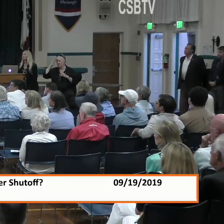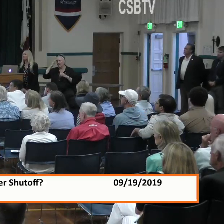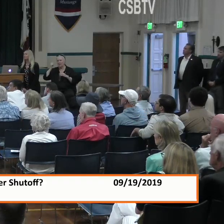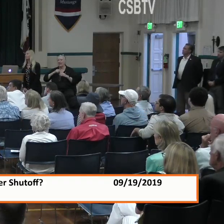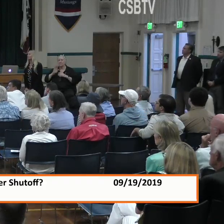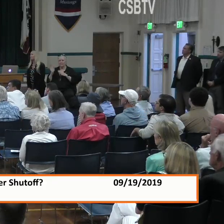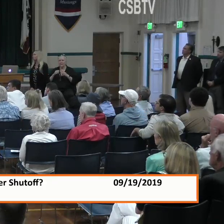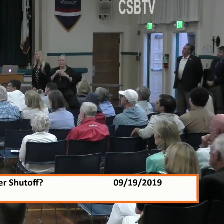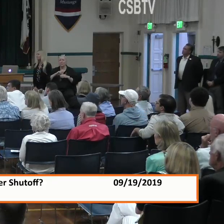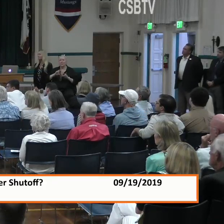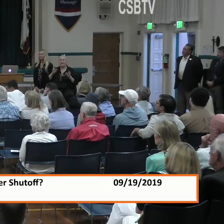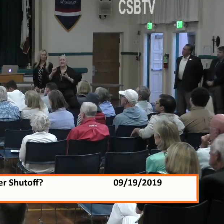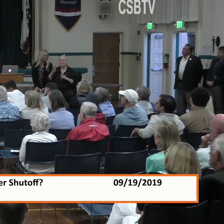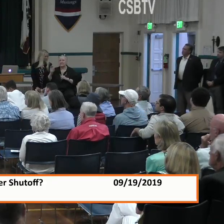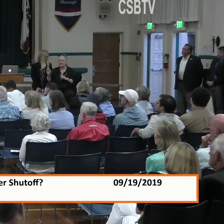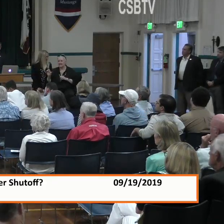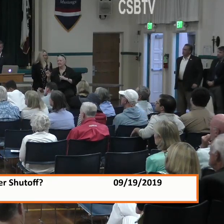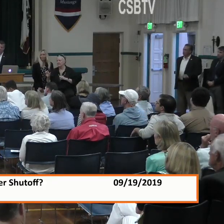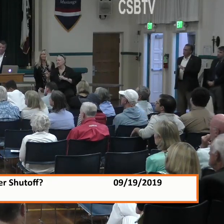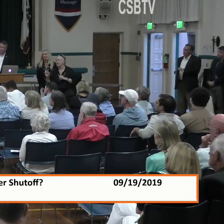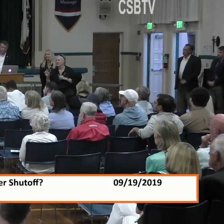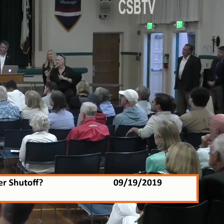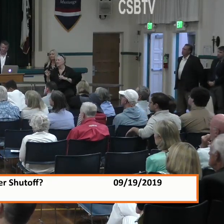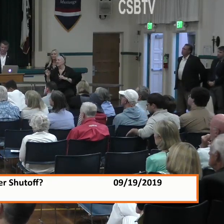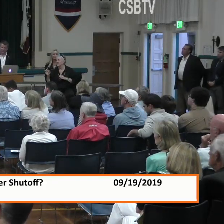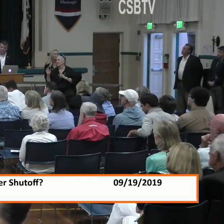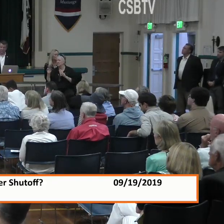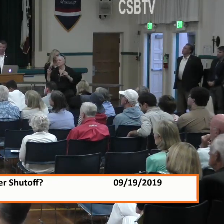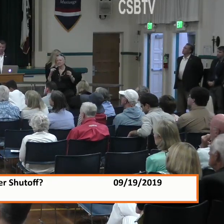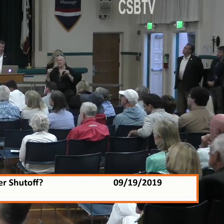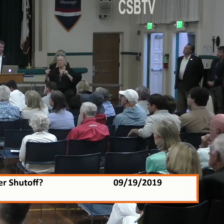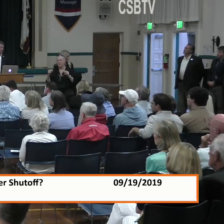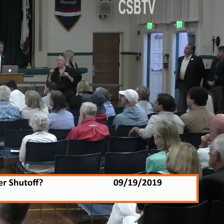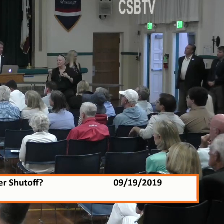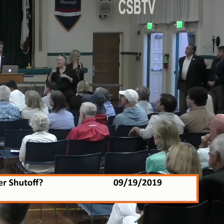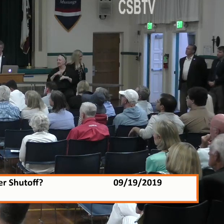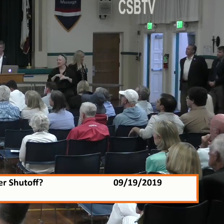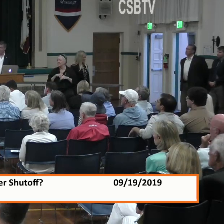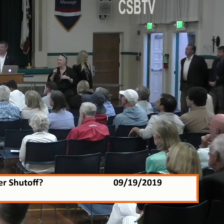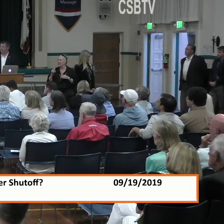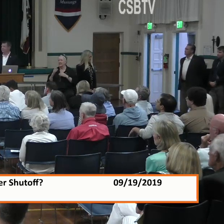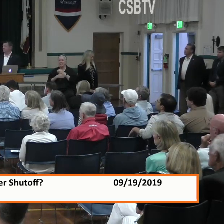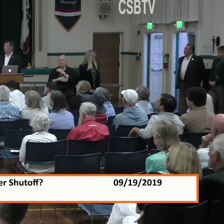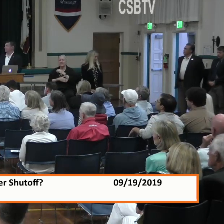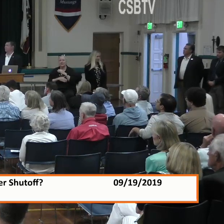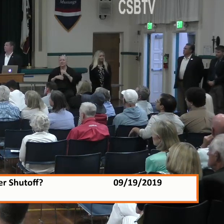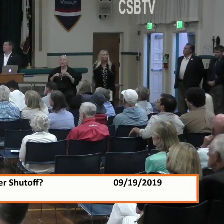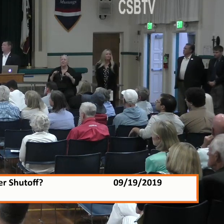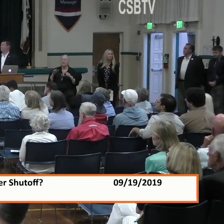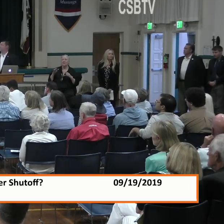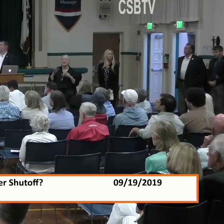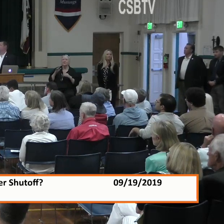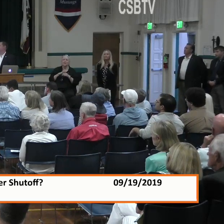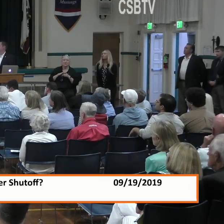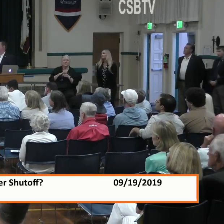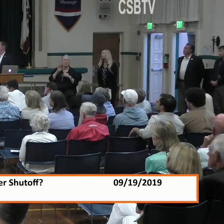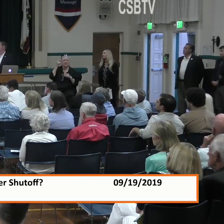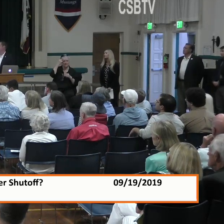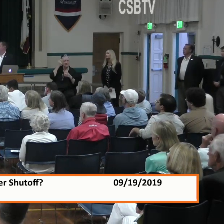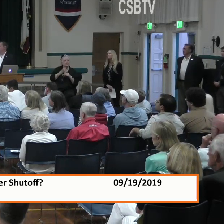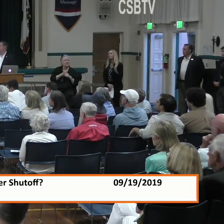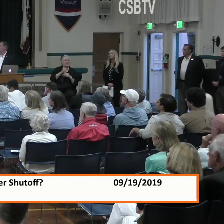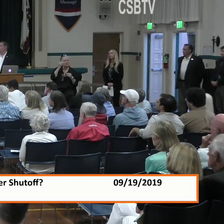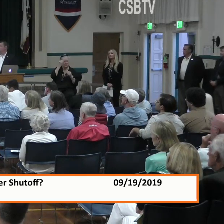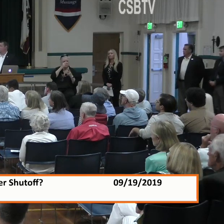Ready SBC standpoint. So anytime that the county or local government is receiving notifications,